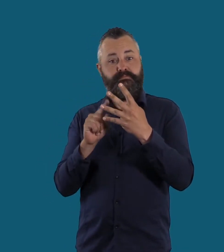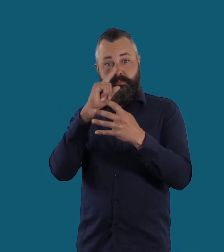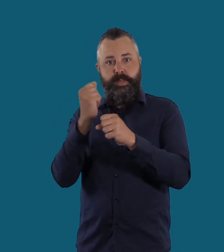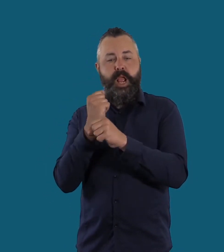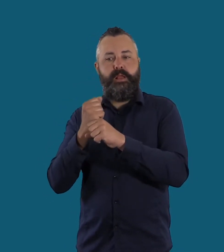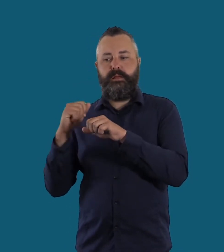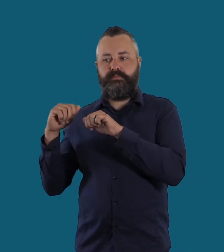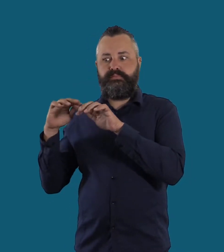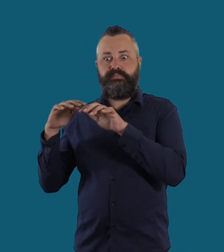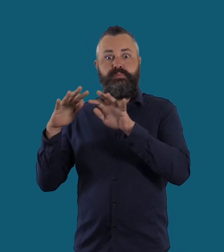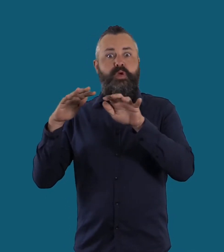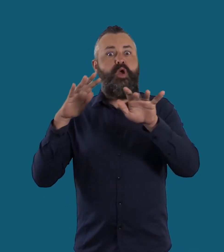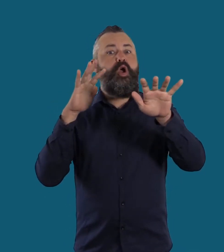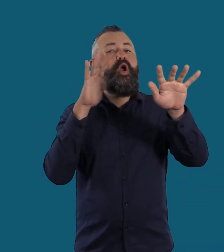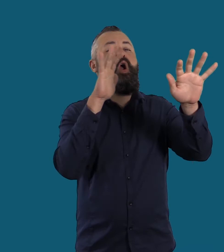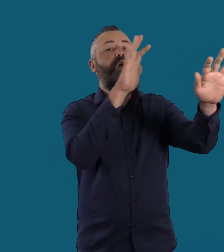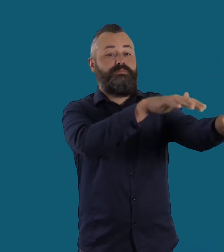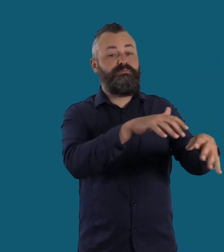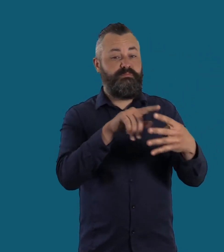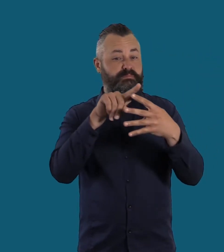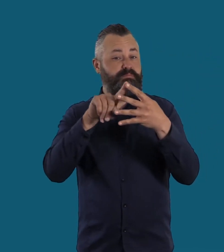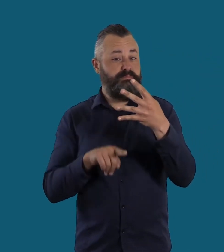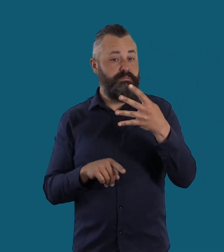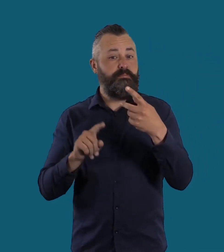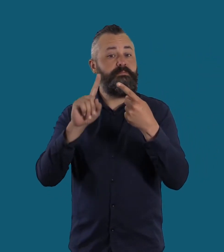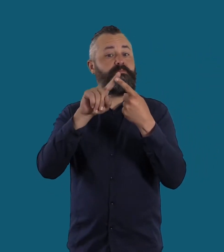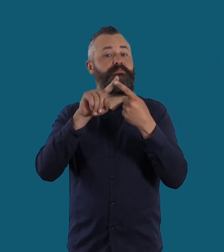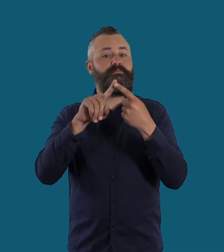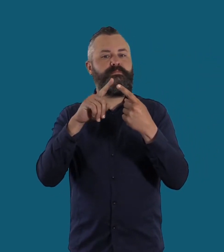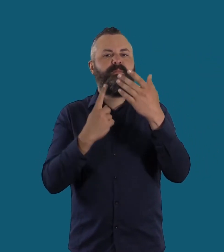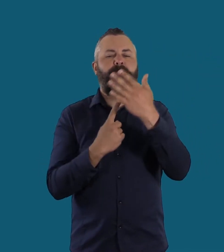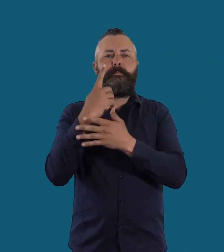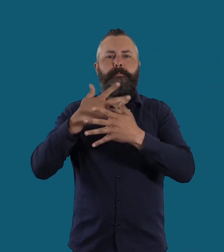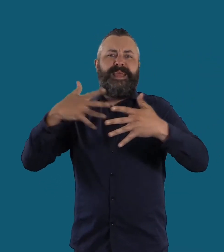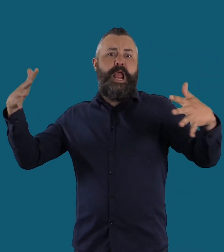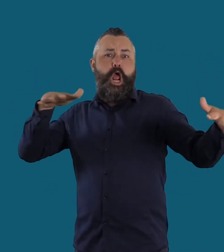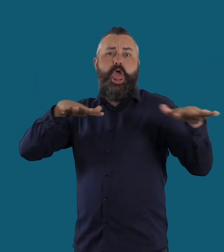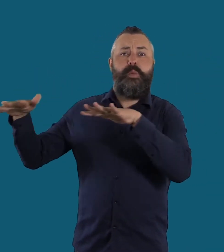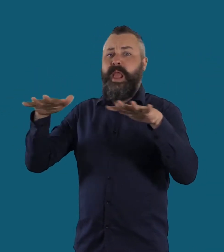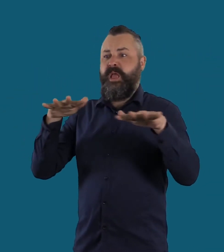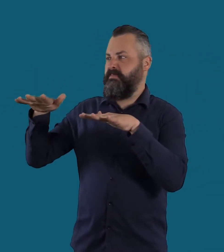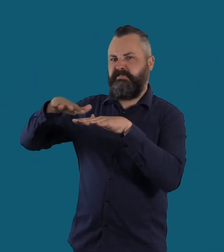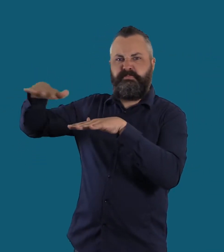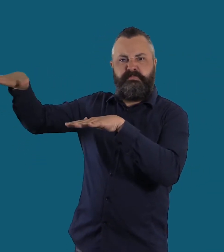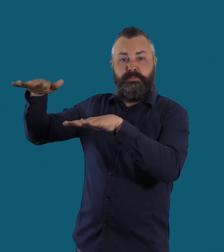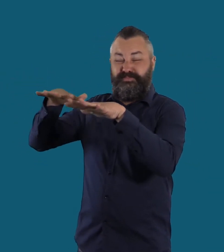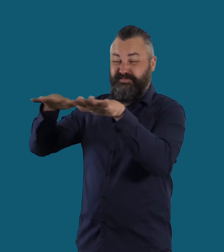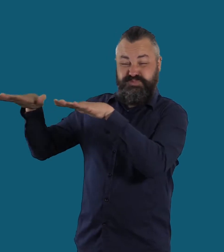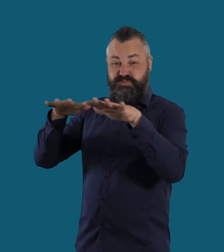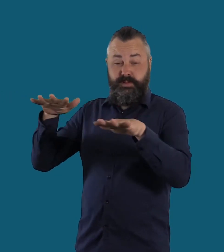A tsunami is a series of waves generated by a number of causes, including vertical movement of the seafloor